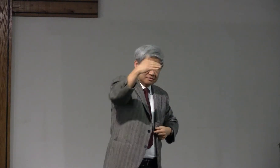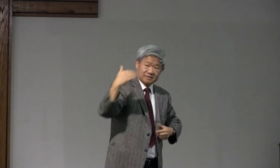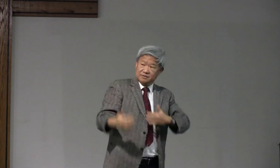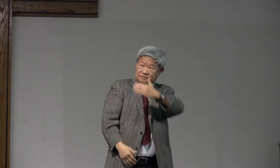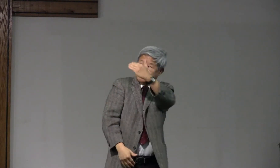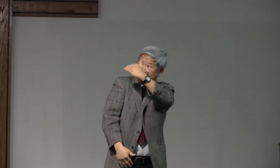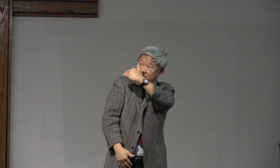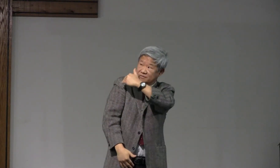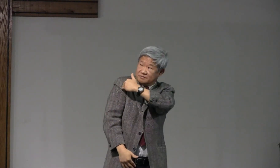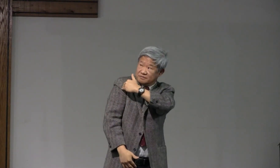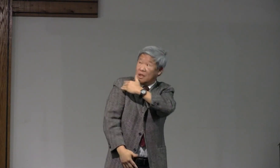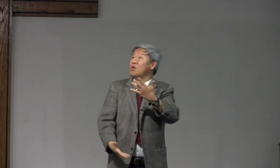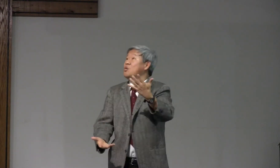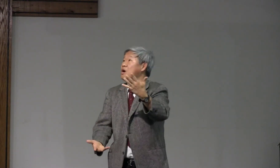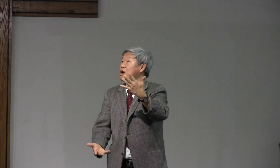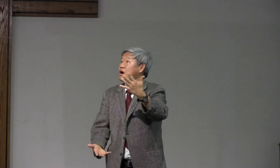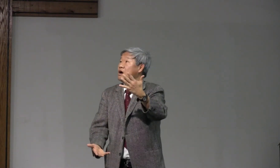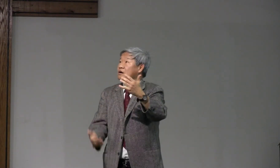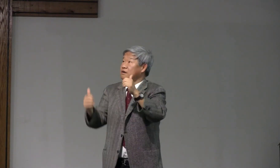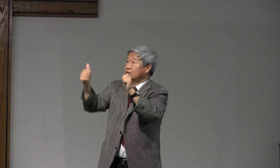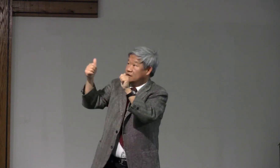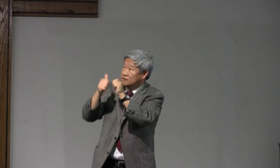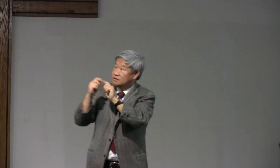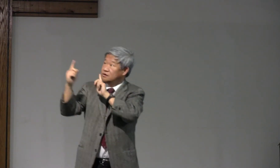He's trying to reach out to us.